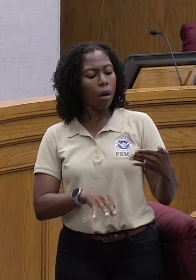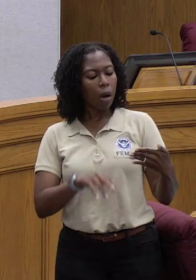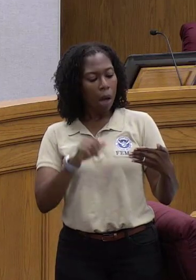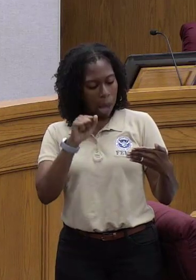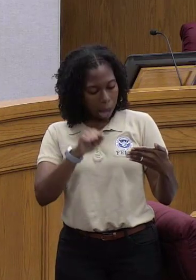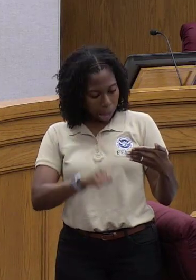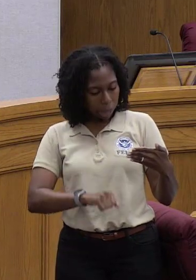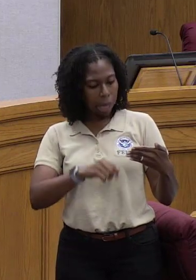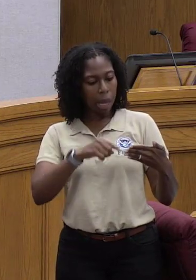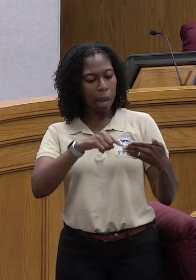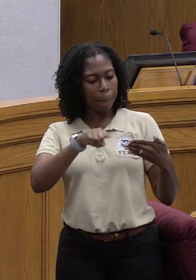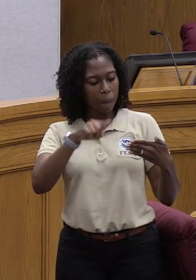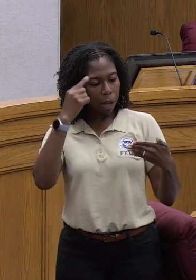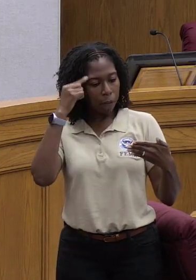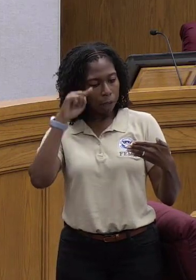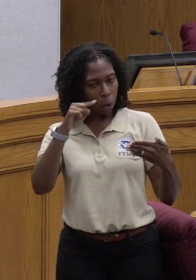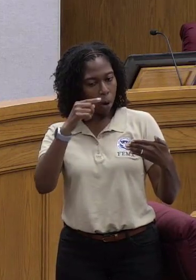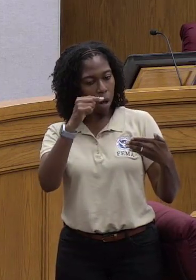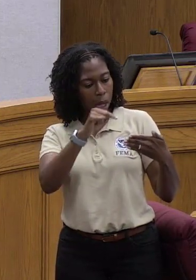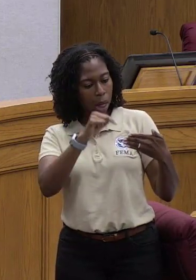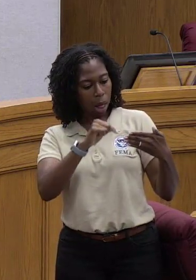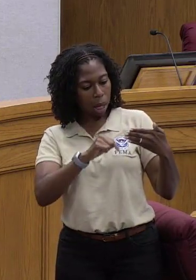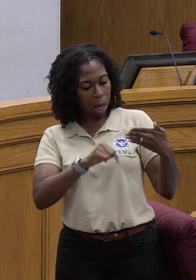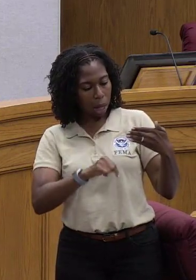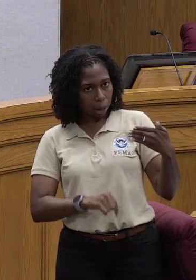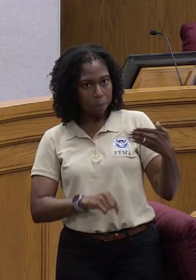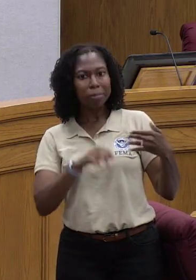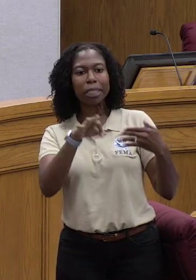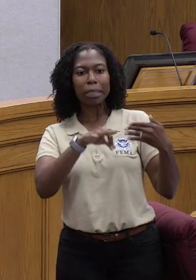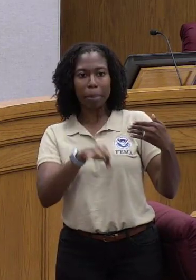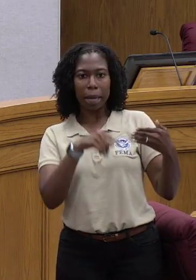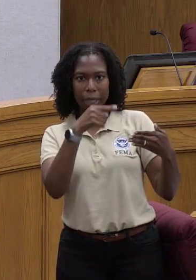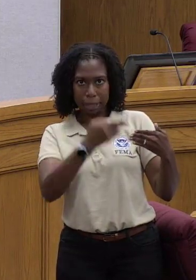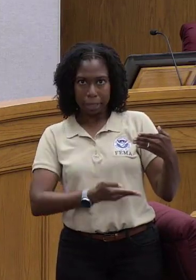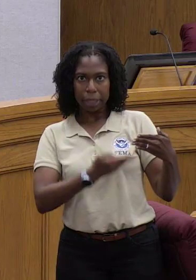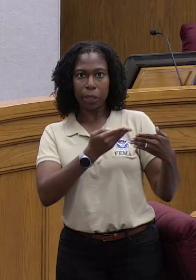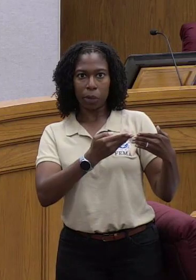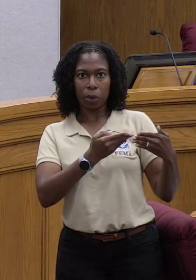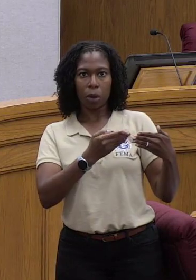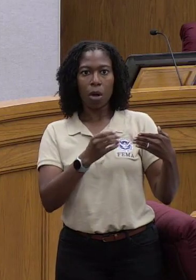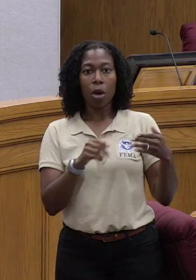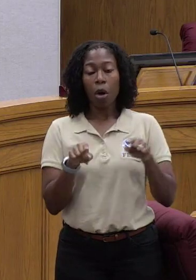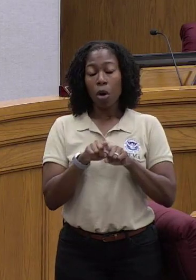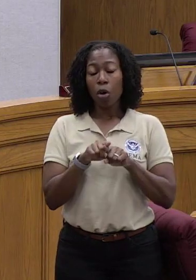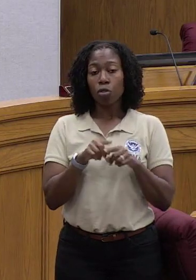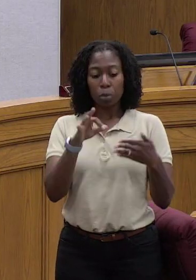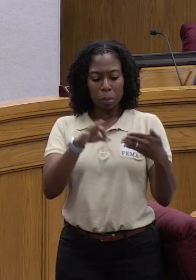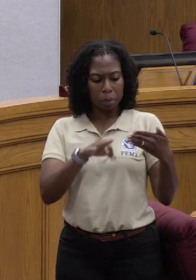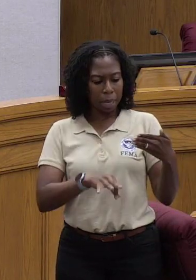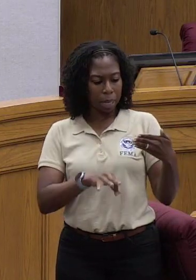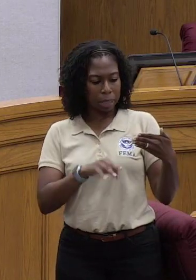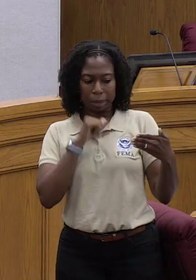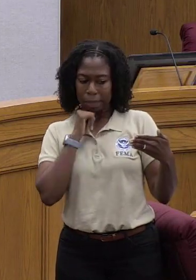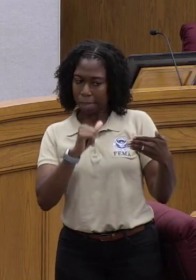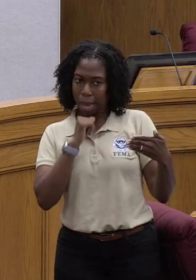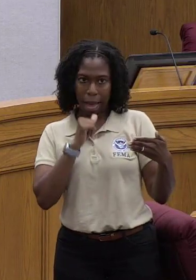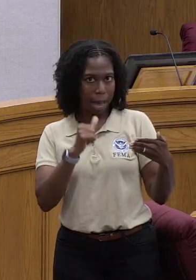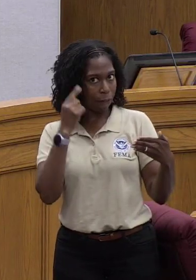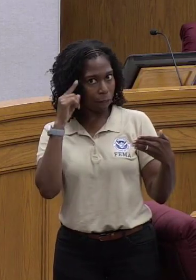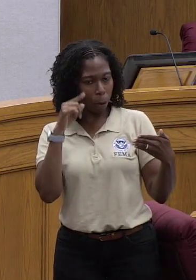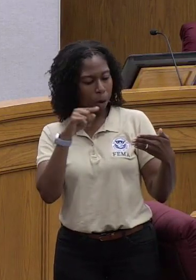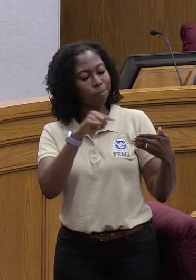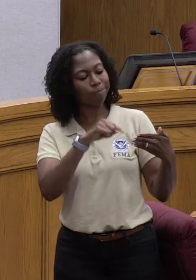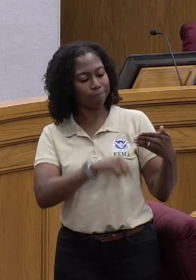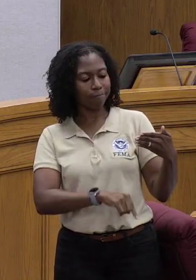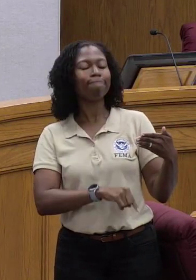used for, and more importantly, what it should not be used for. And I would also encourage everyone who has